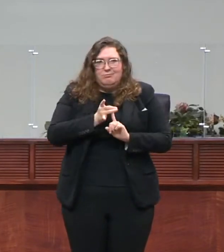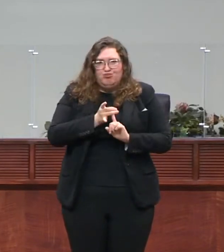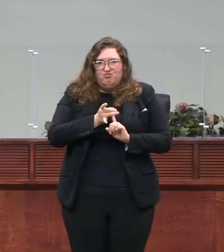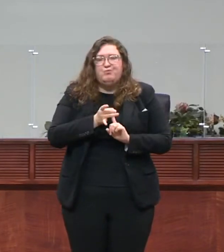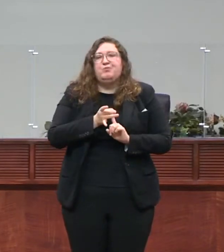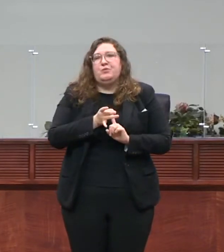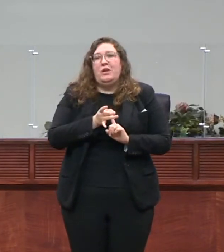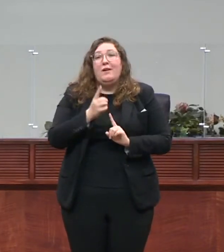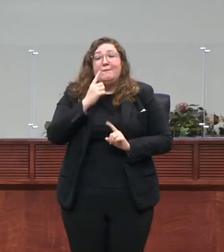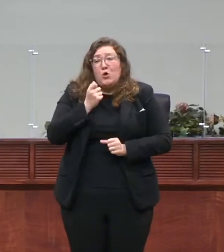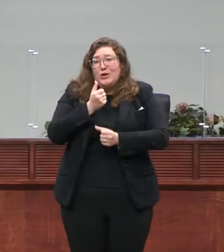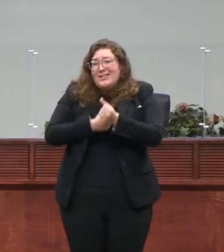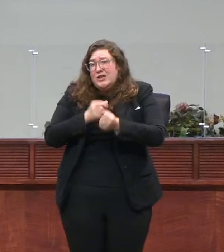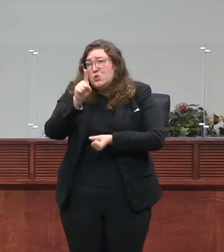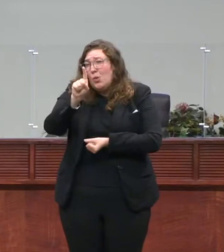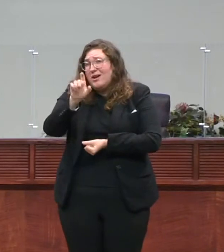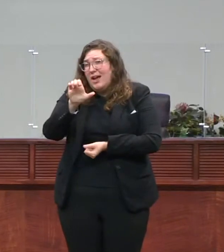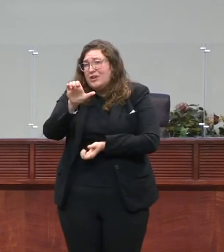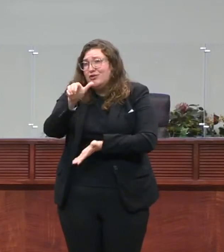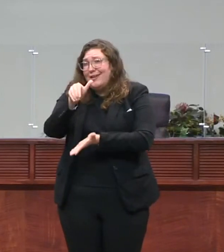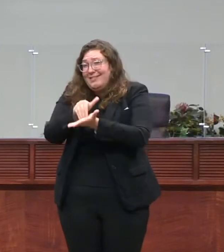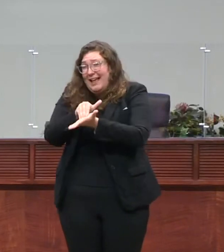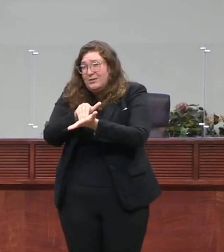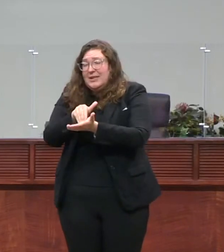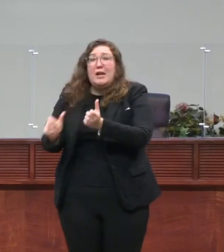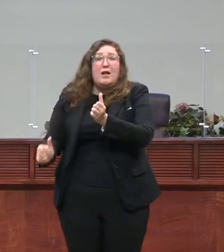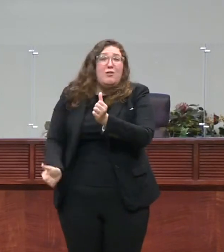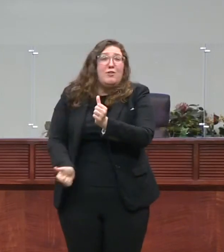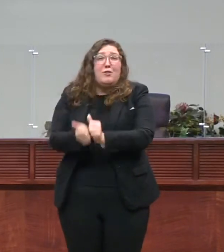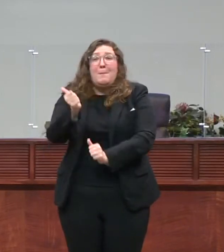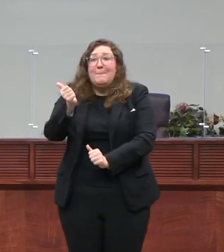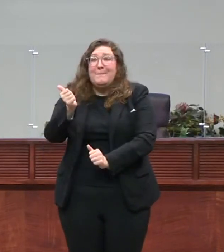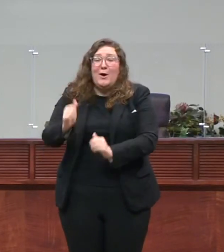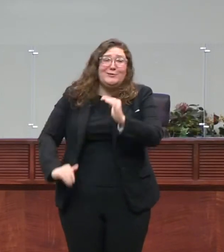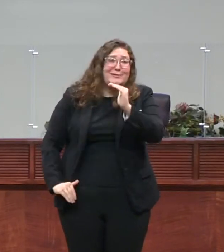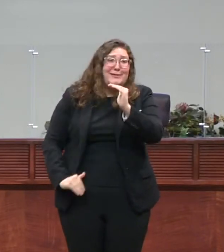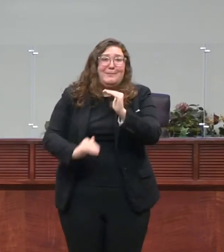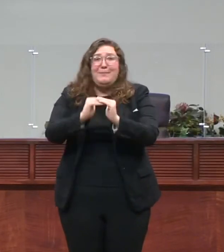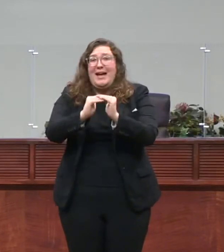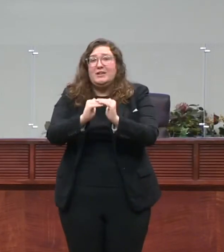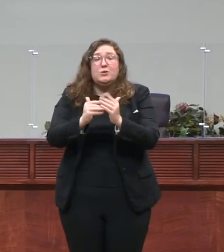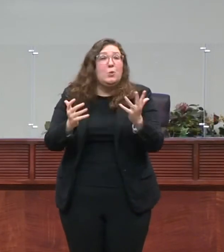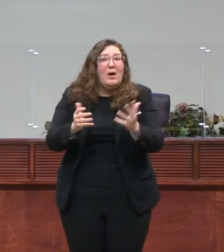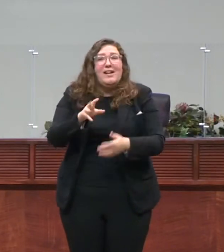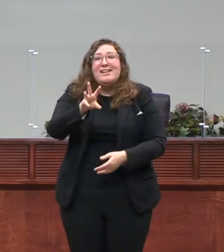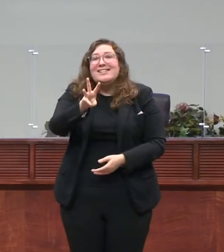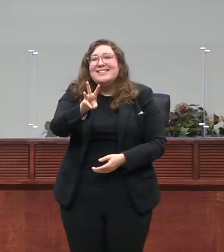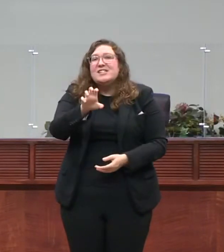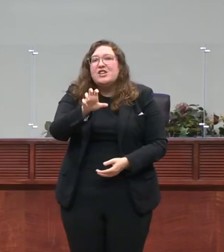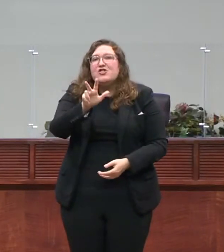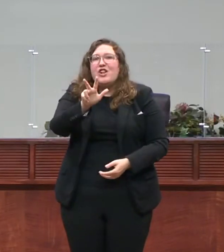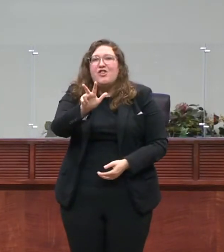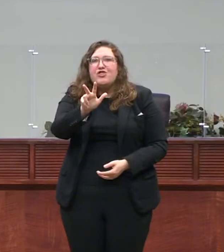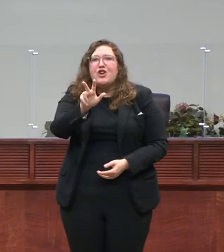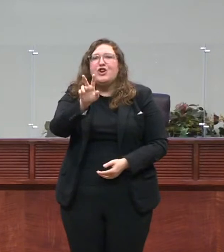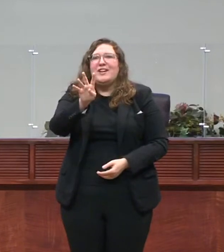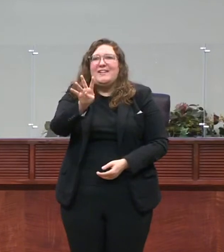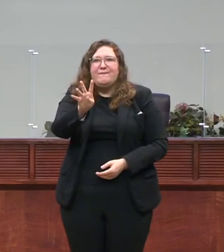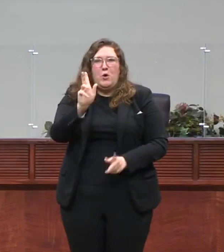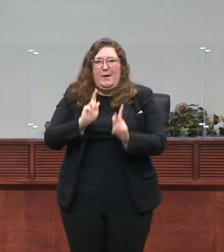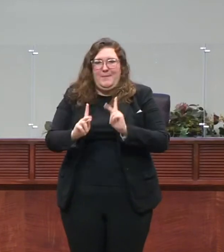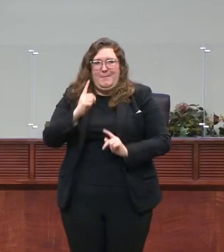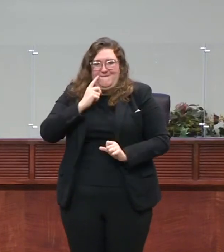per 100,000, the highest we got was to 634 individuals per